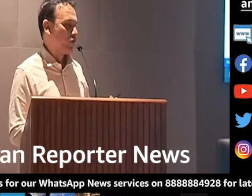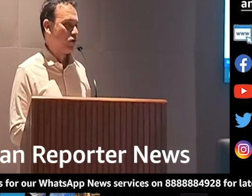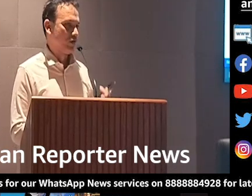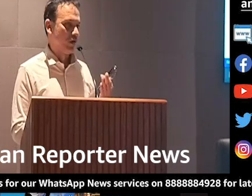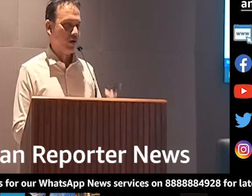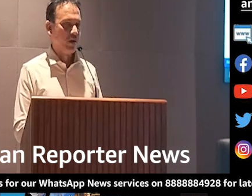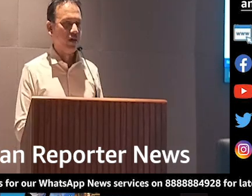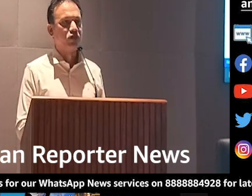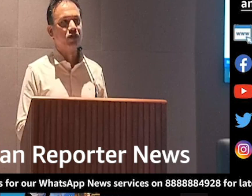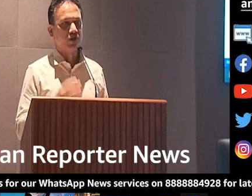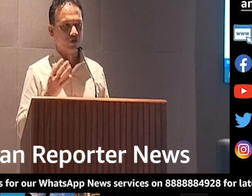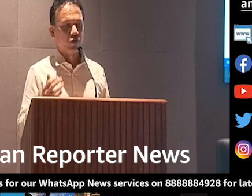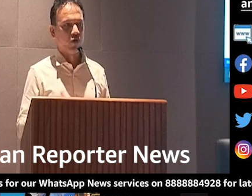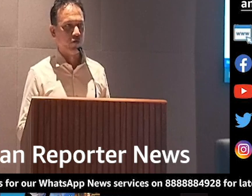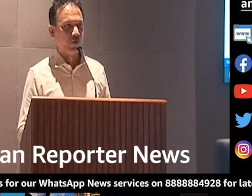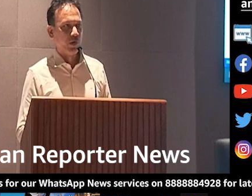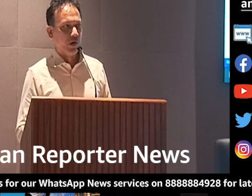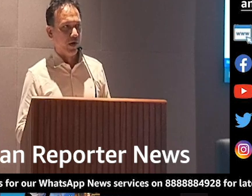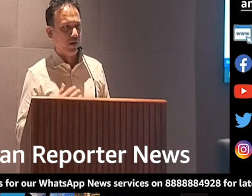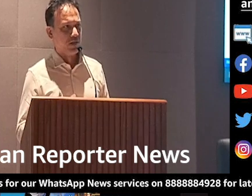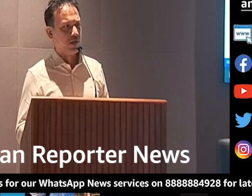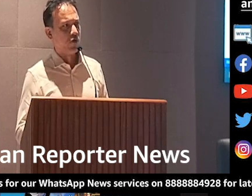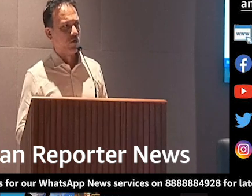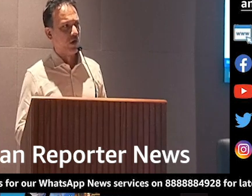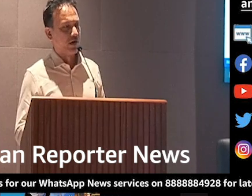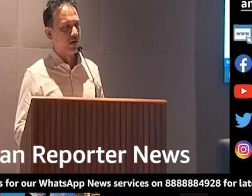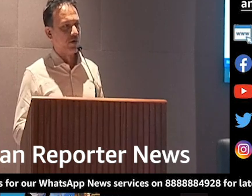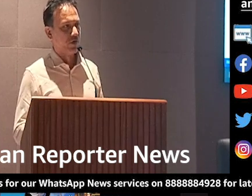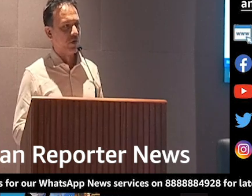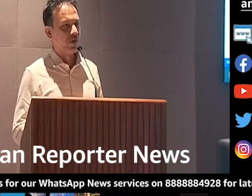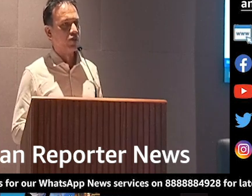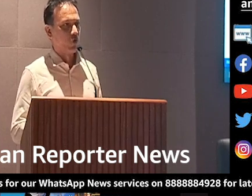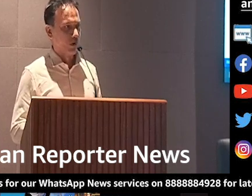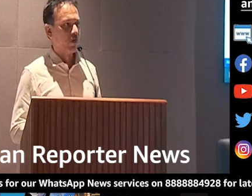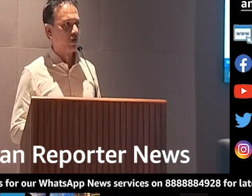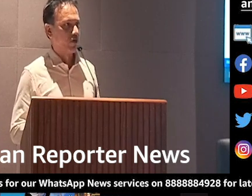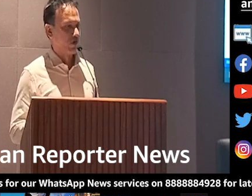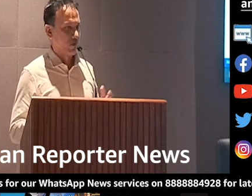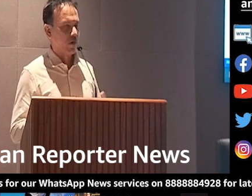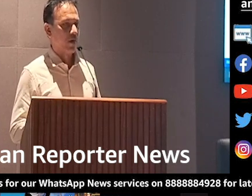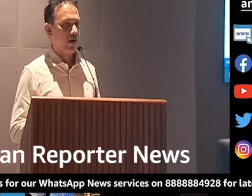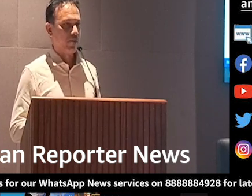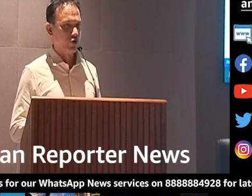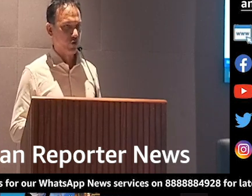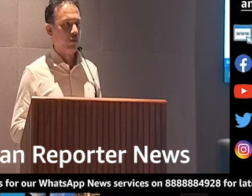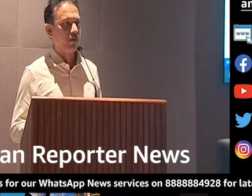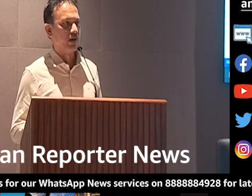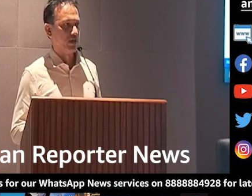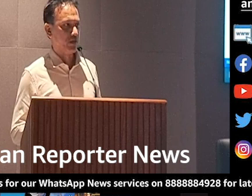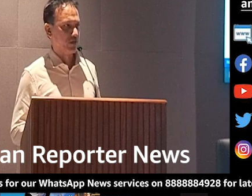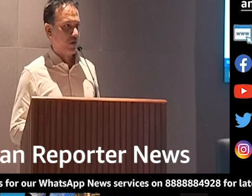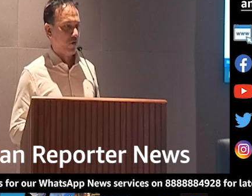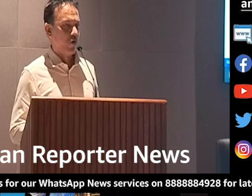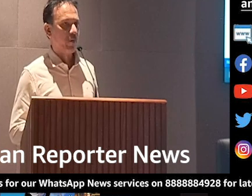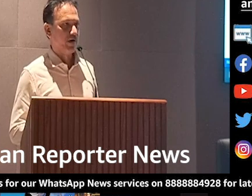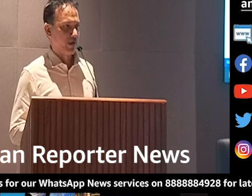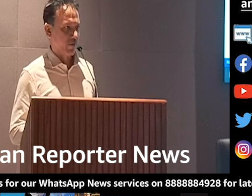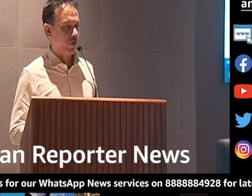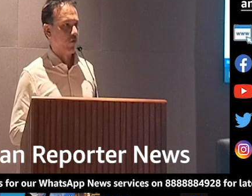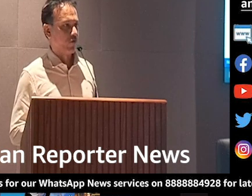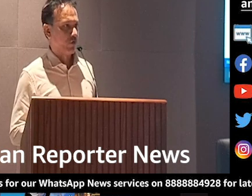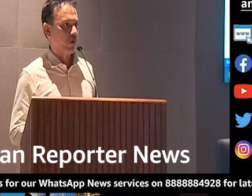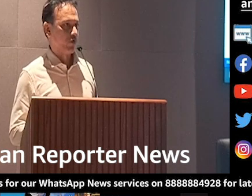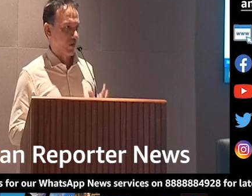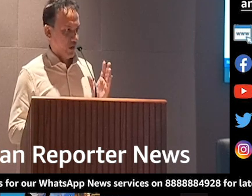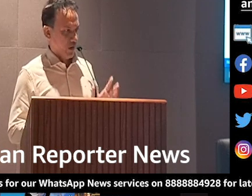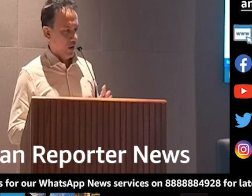interpreting those lyrics to all of you. And this year too, we are trying some different things. Hope it works out, and I'm sure with blessings of Almighty and with all